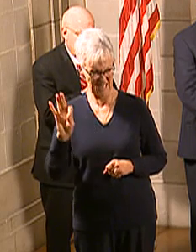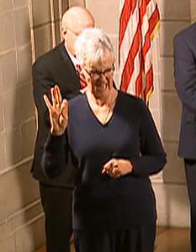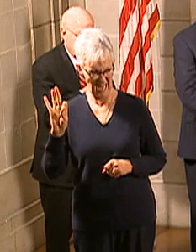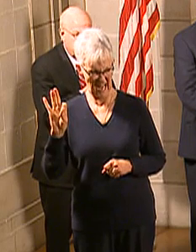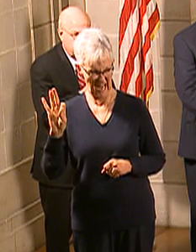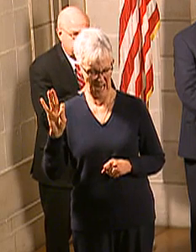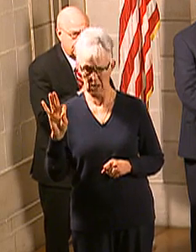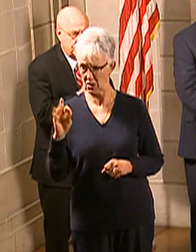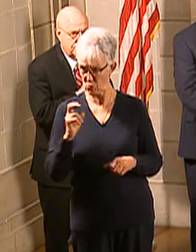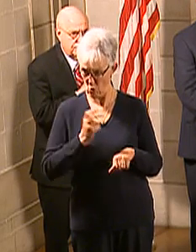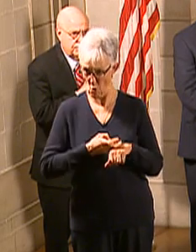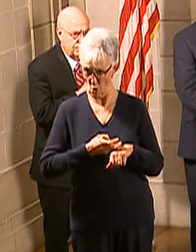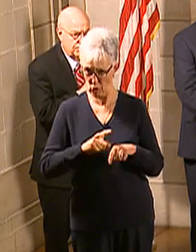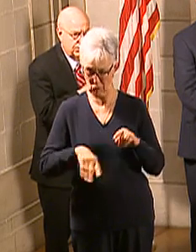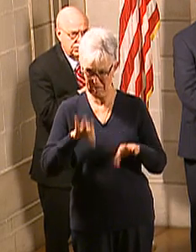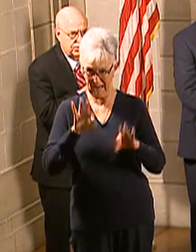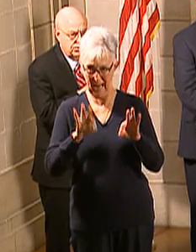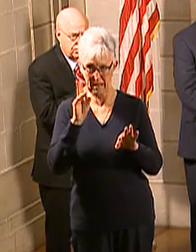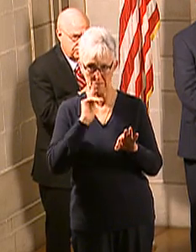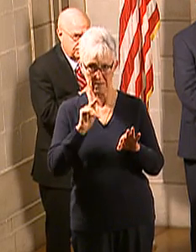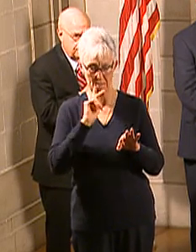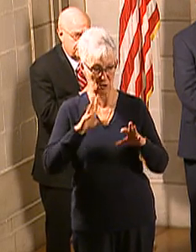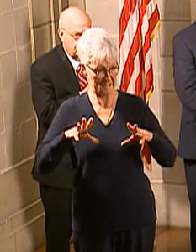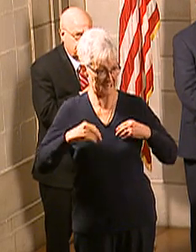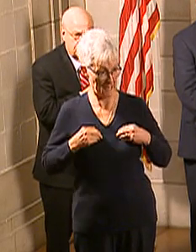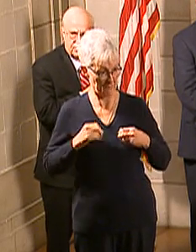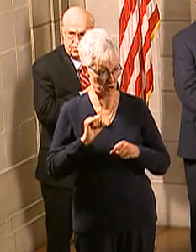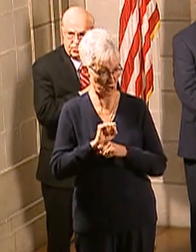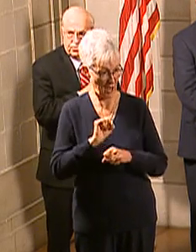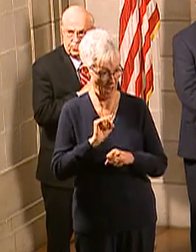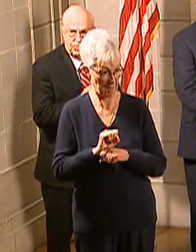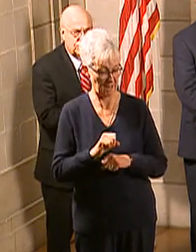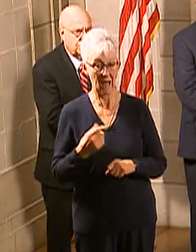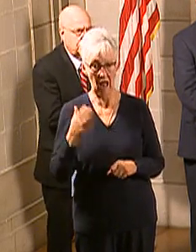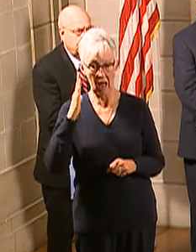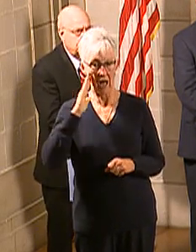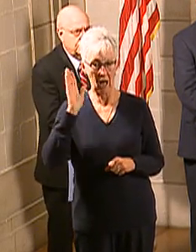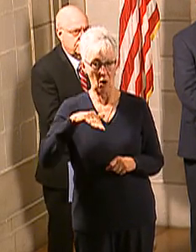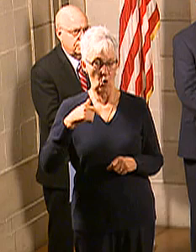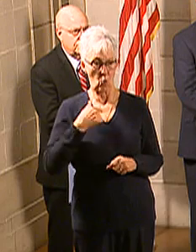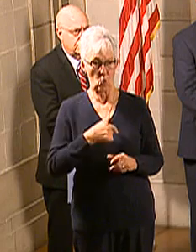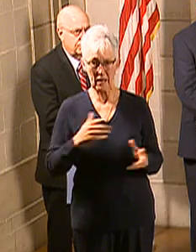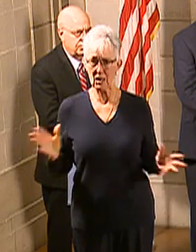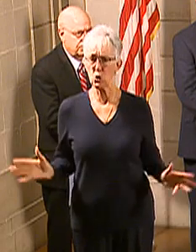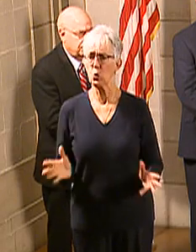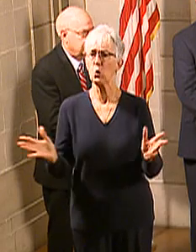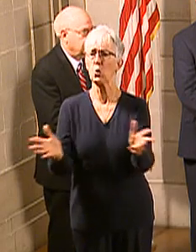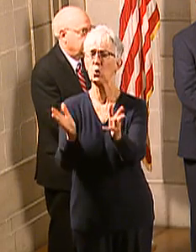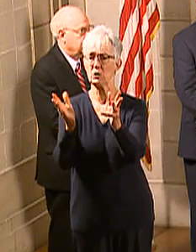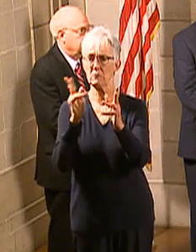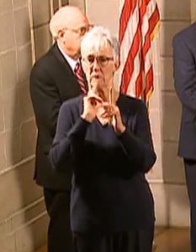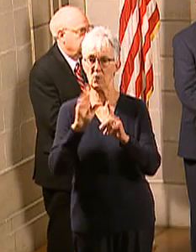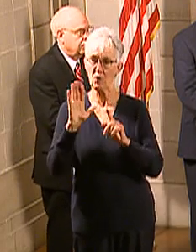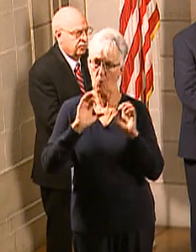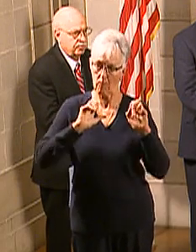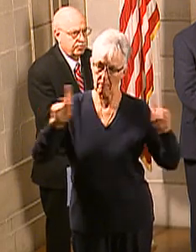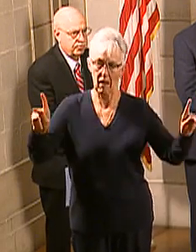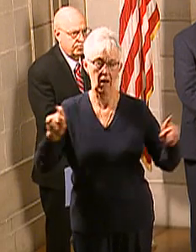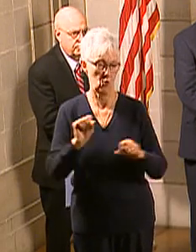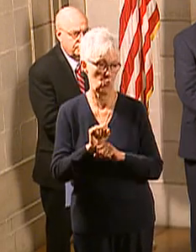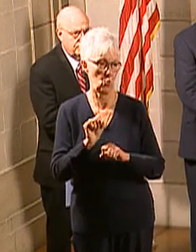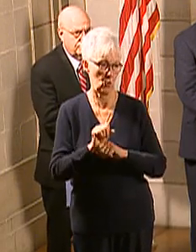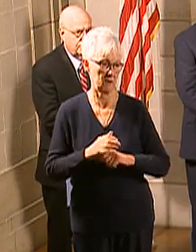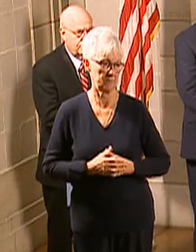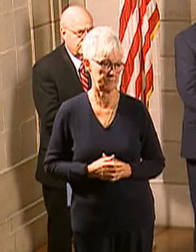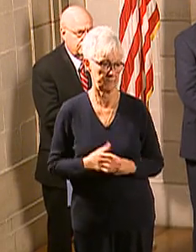about, you've taken a lot of steps to try to encourage people getting back into the workforce, but just generally, how much of a challenge is that? So Grant